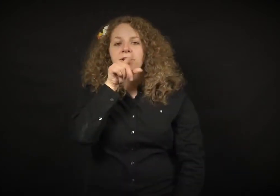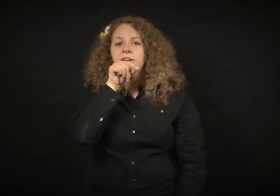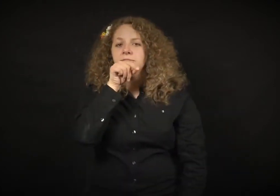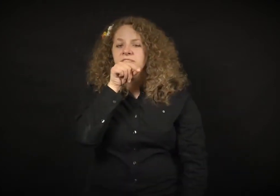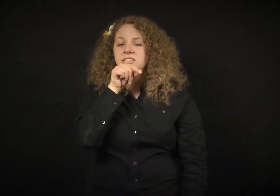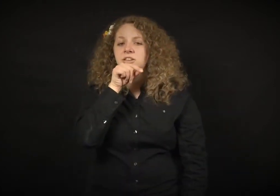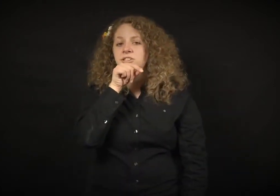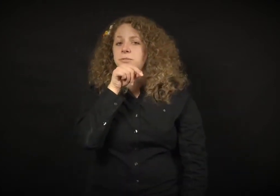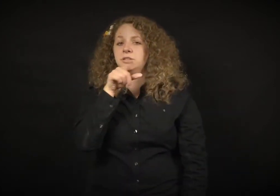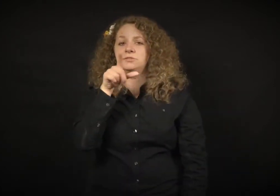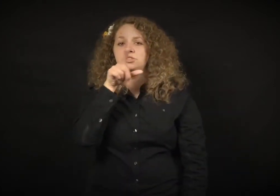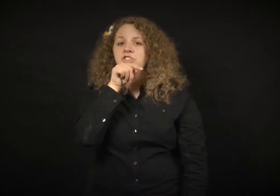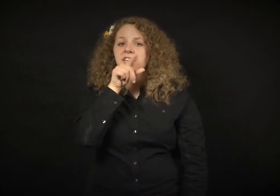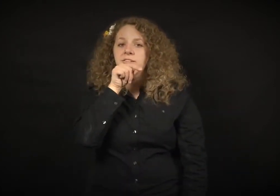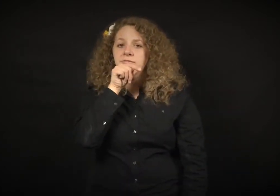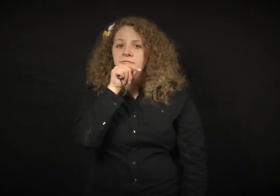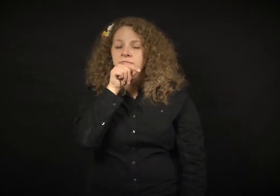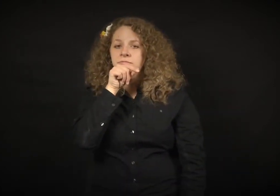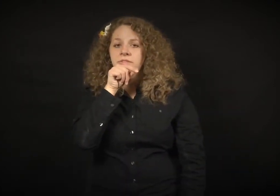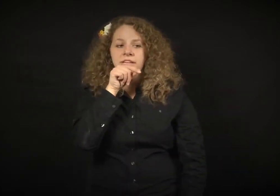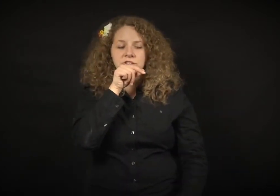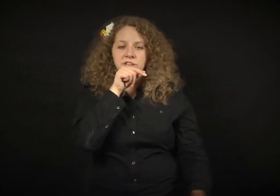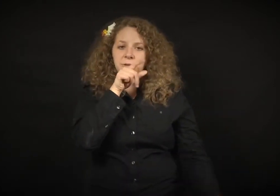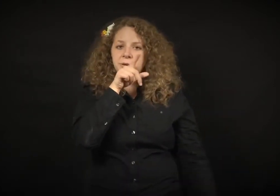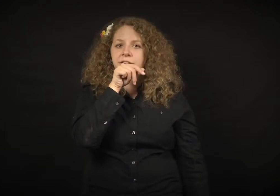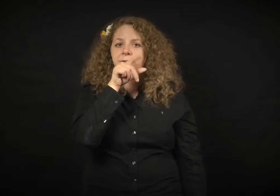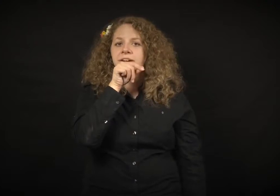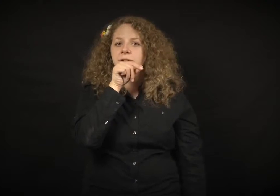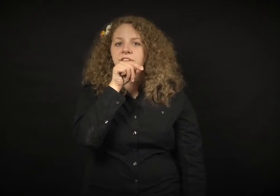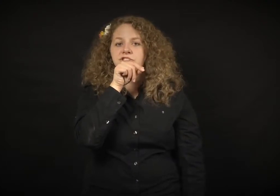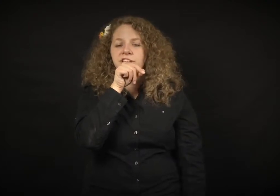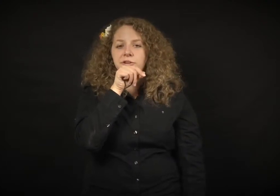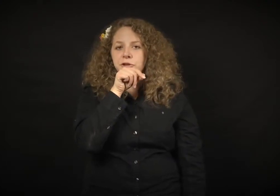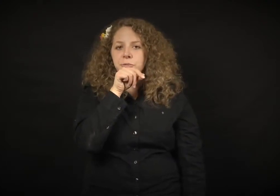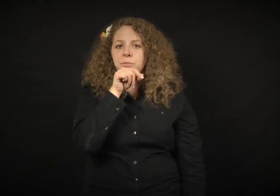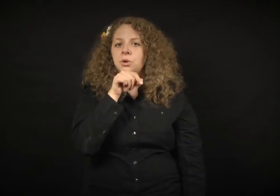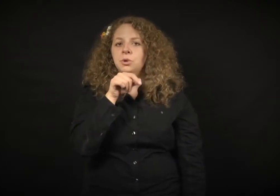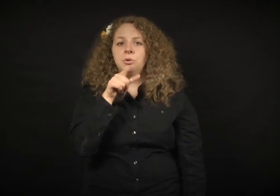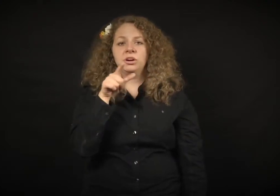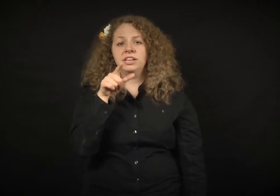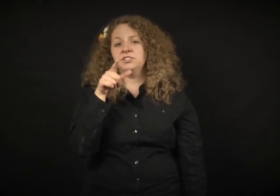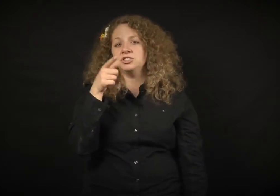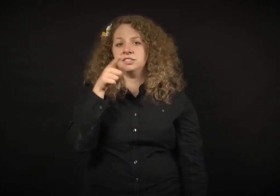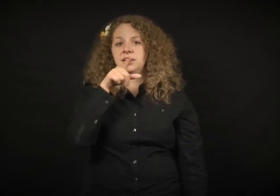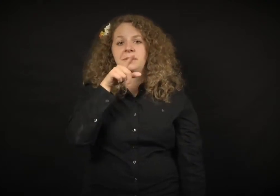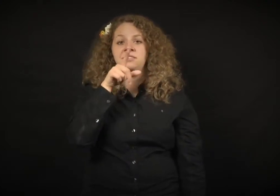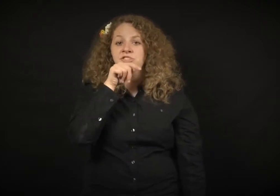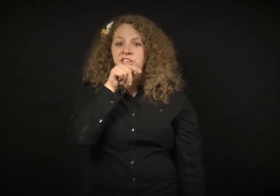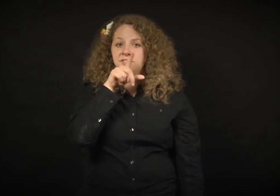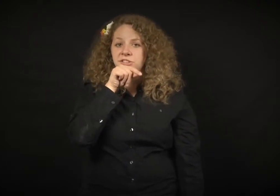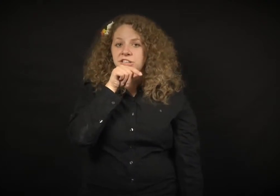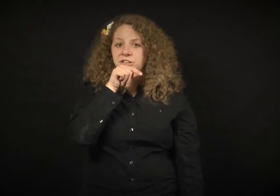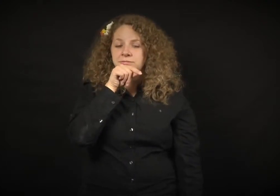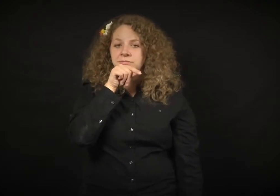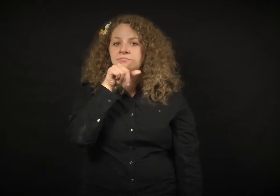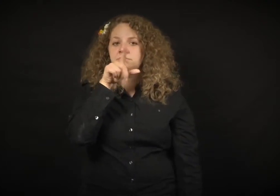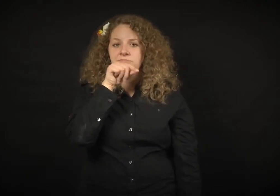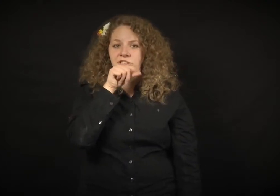Bird. This can also be used for chicken, like a chicken running around, a chicken coop, or even just I'm having chicken for dinner.